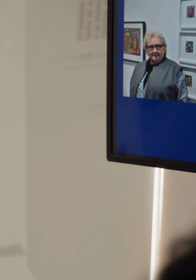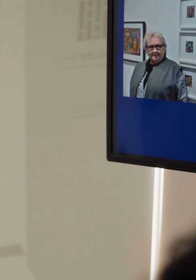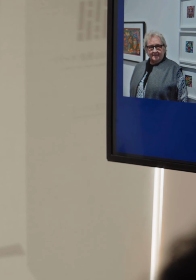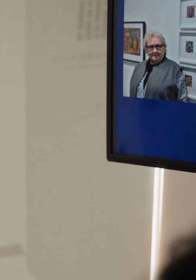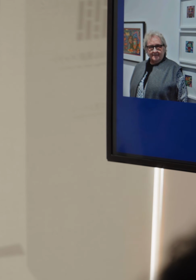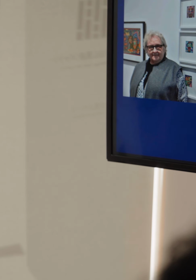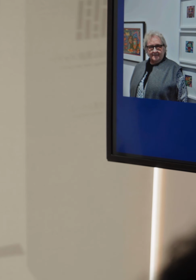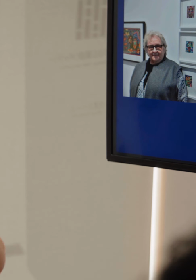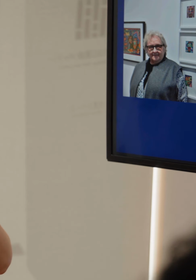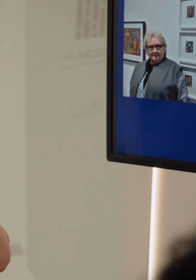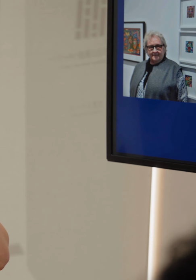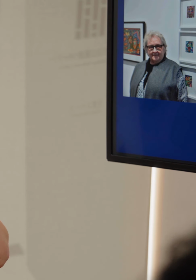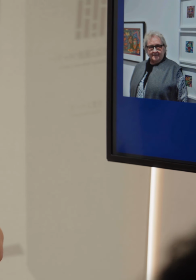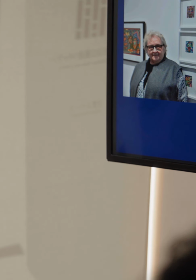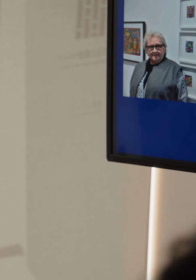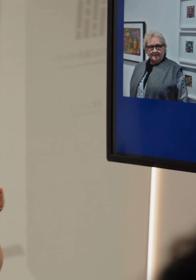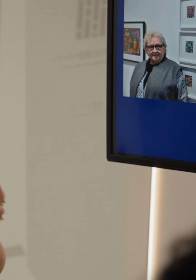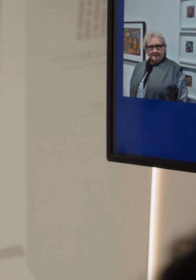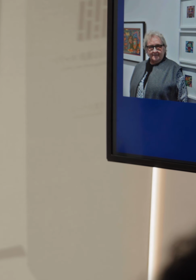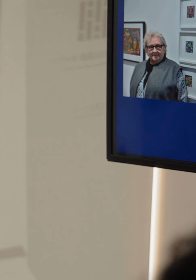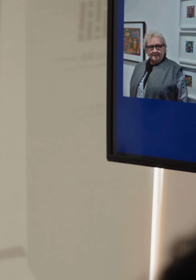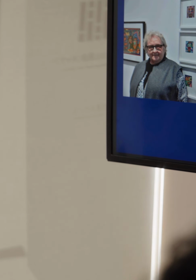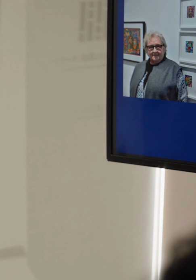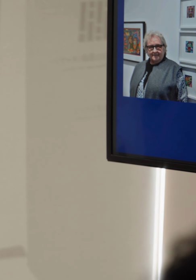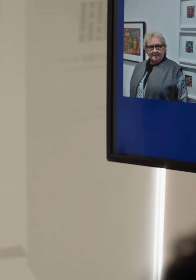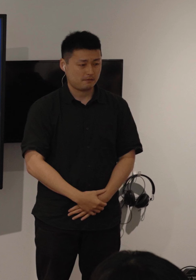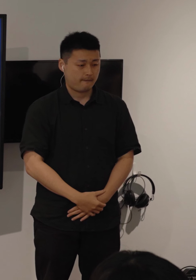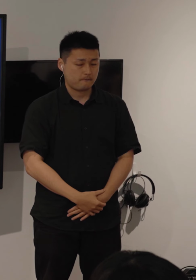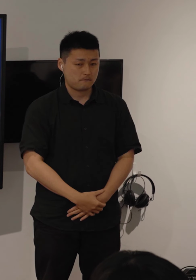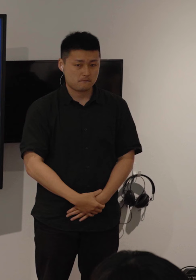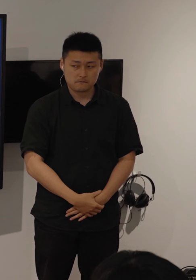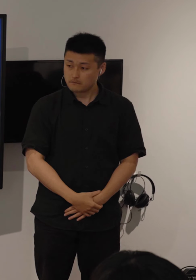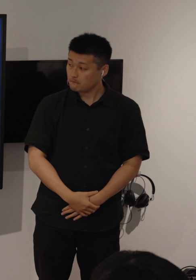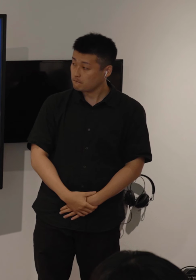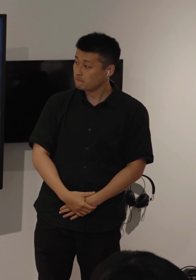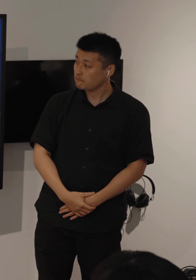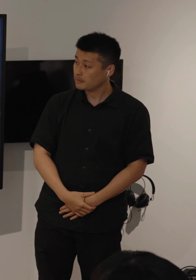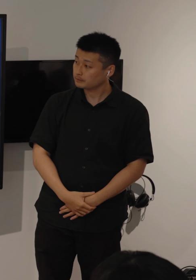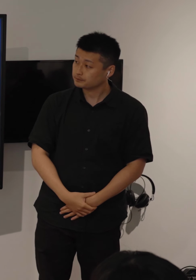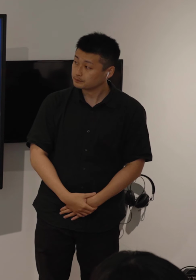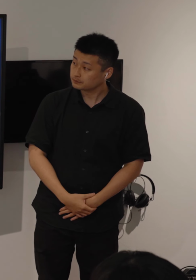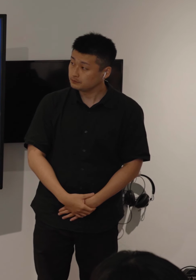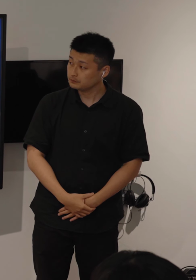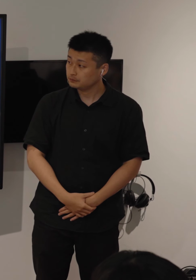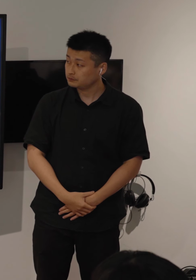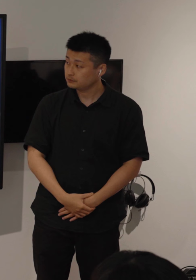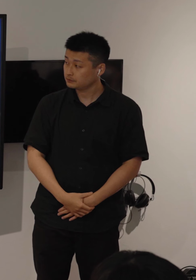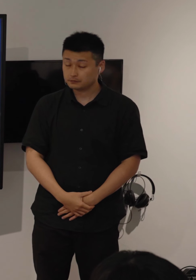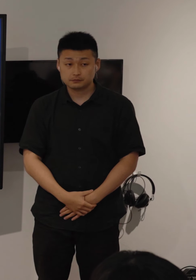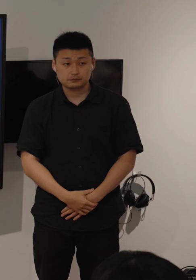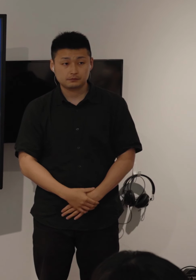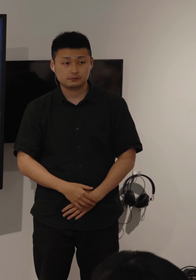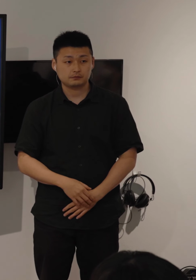shapes, grids, whatever came to her while she was making. The next photo is Terence Wilde, and